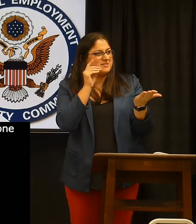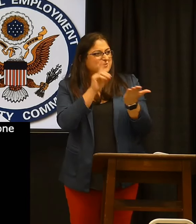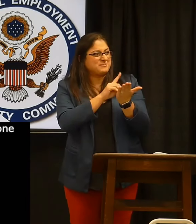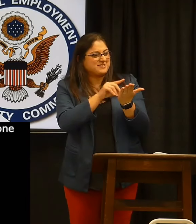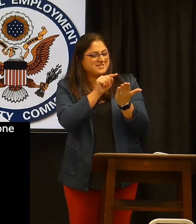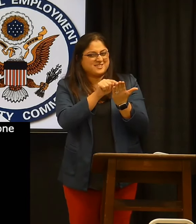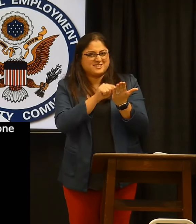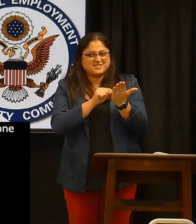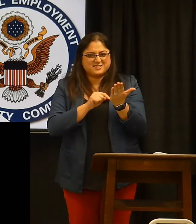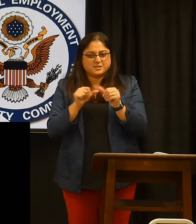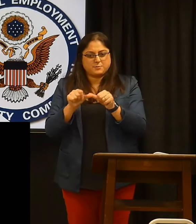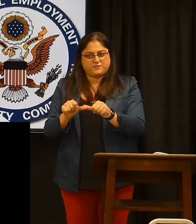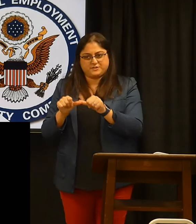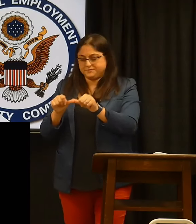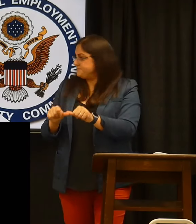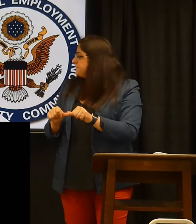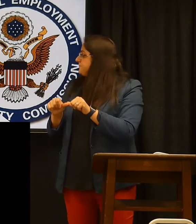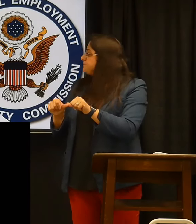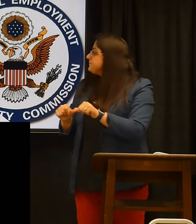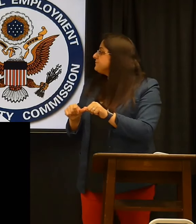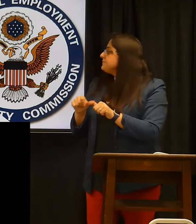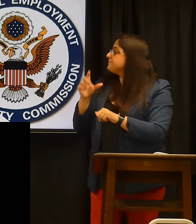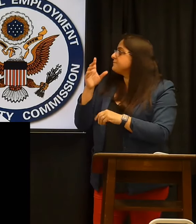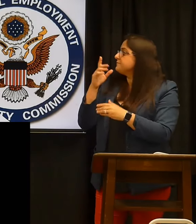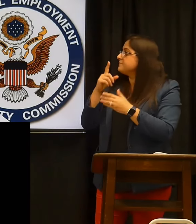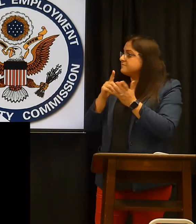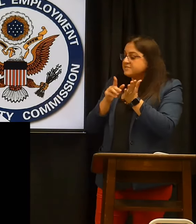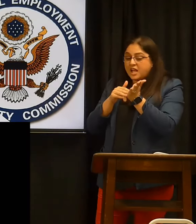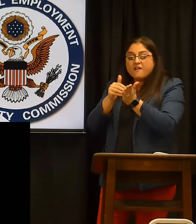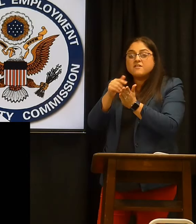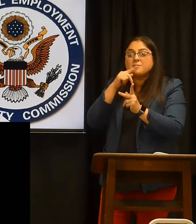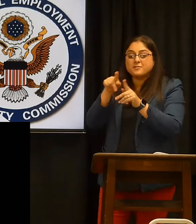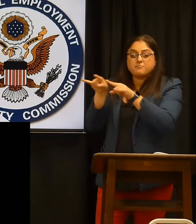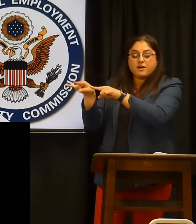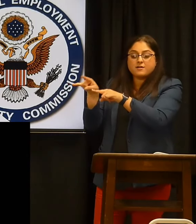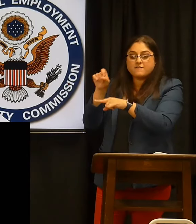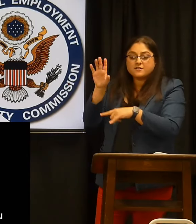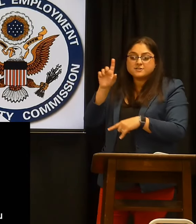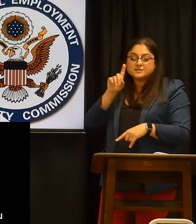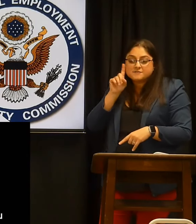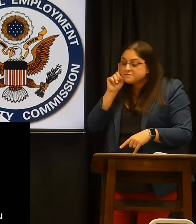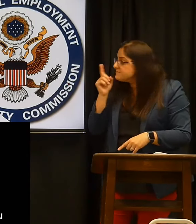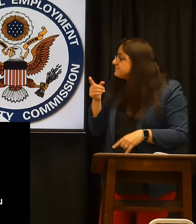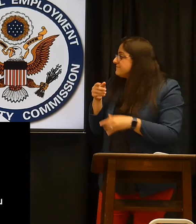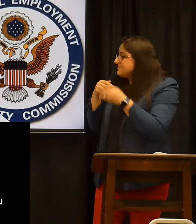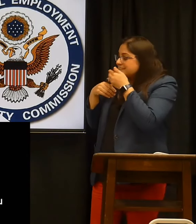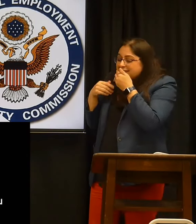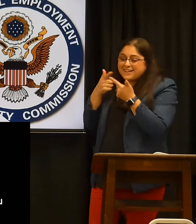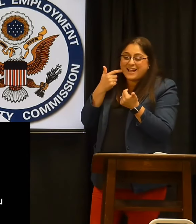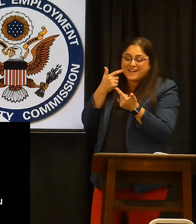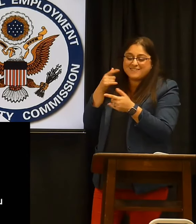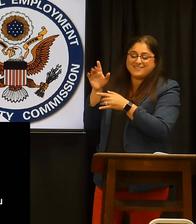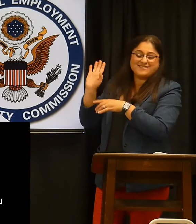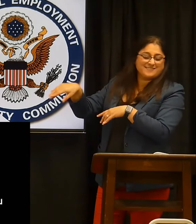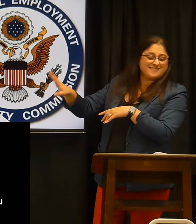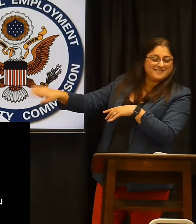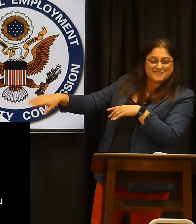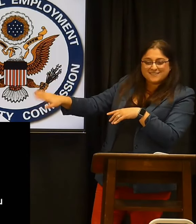have documentation, you can actually prove discrimination. If they mock you because you're deaf, sort of laugh at you, that